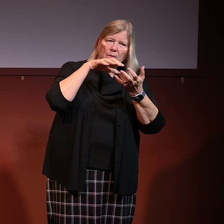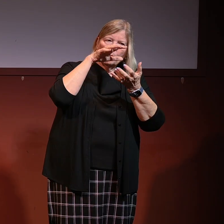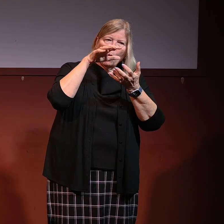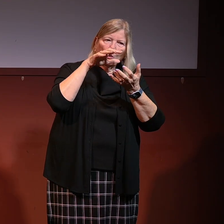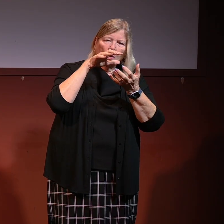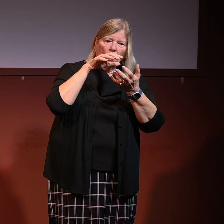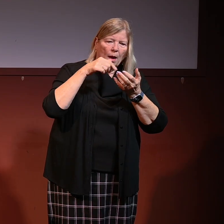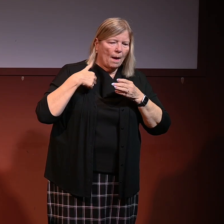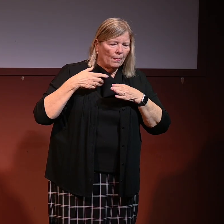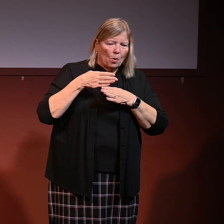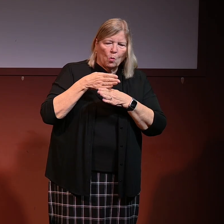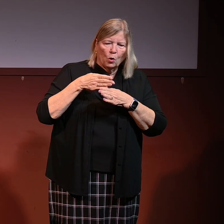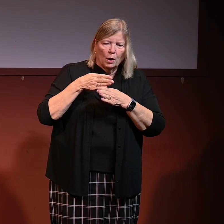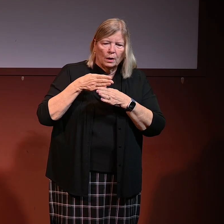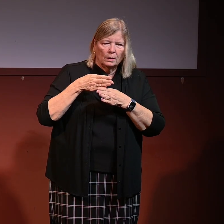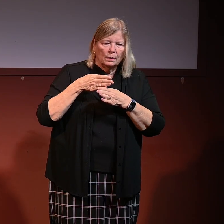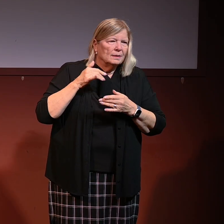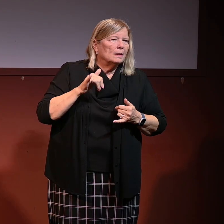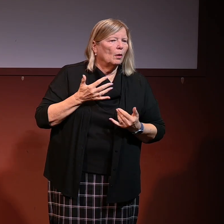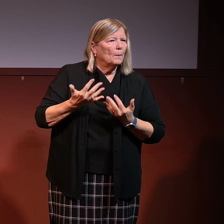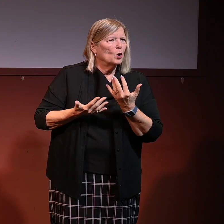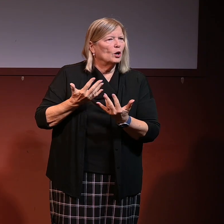am the wood that is still burning.